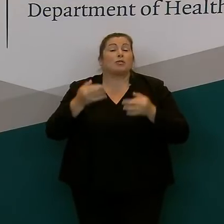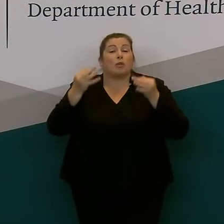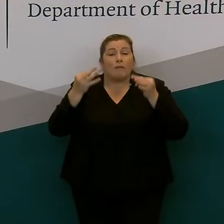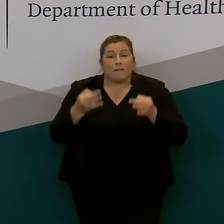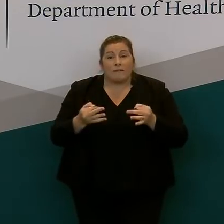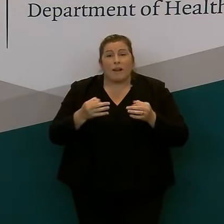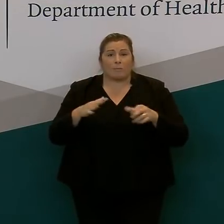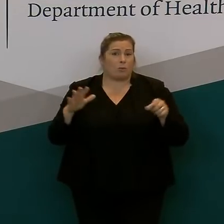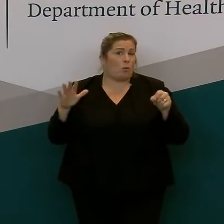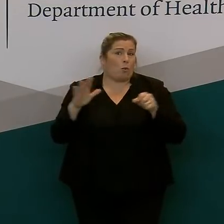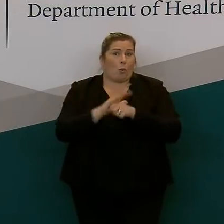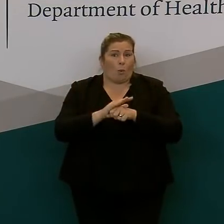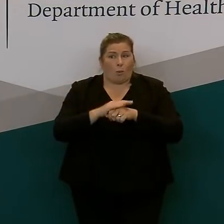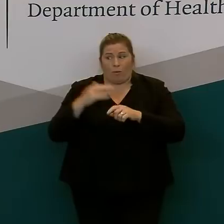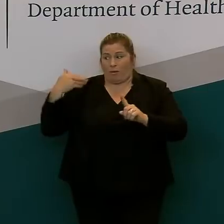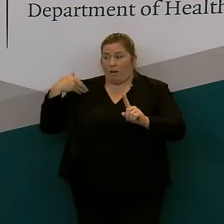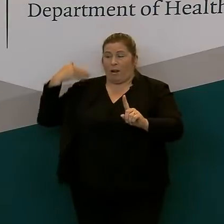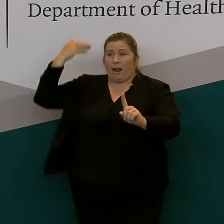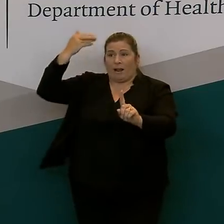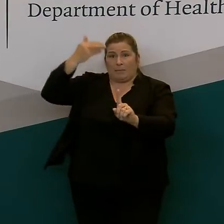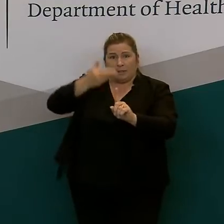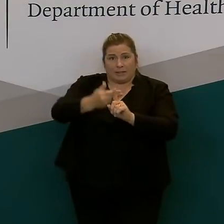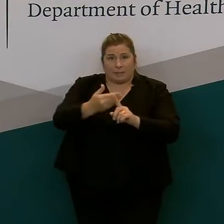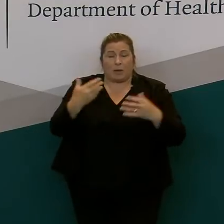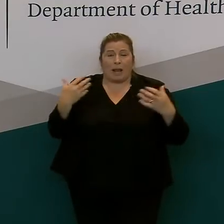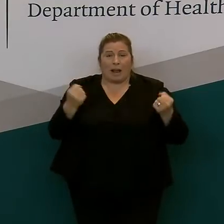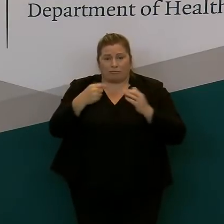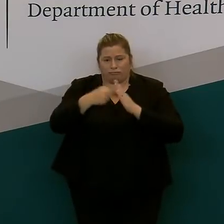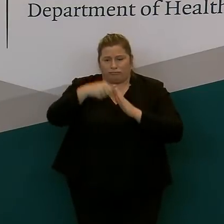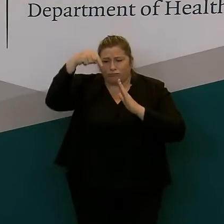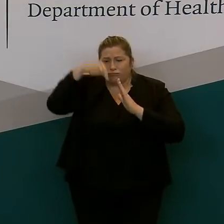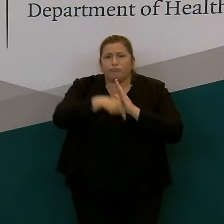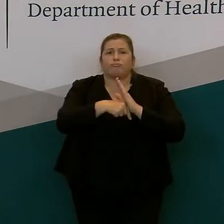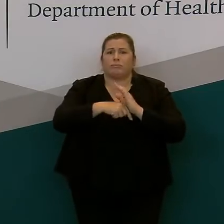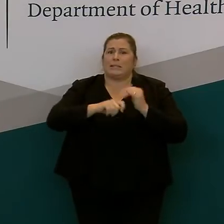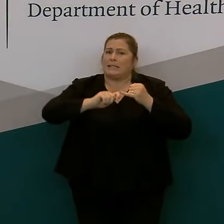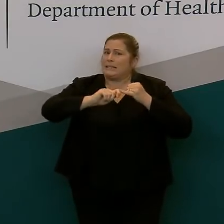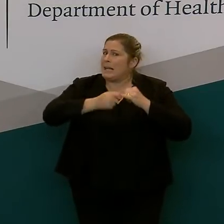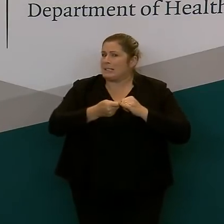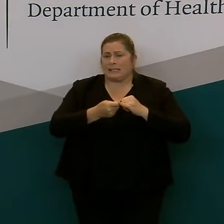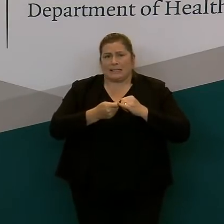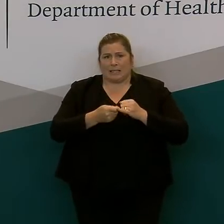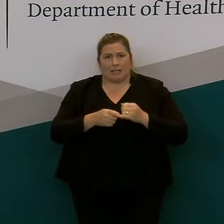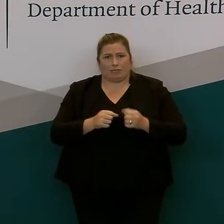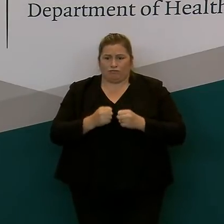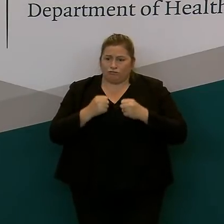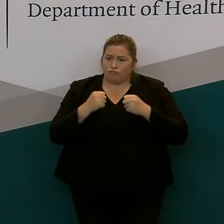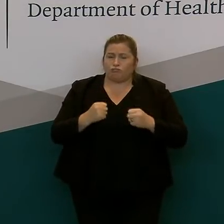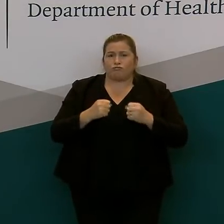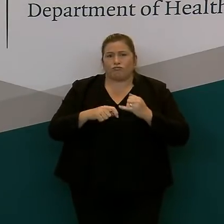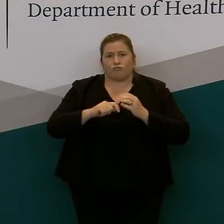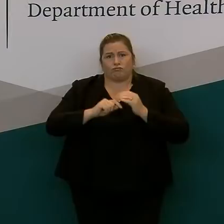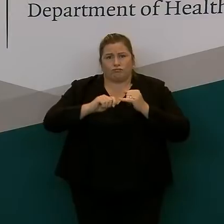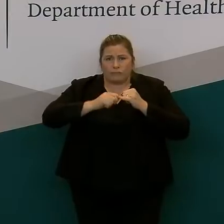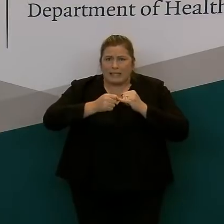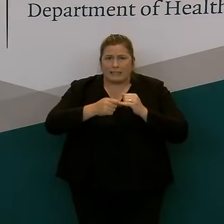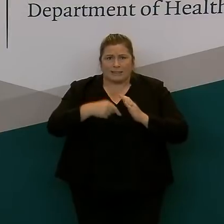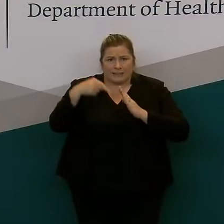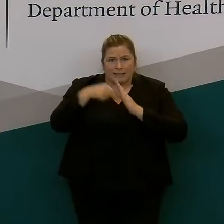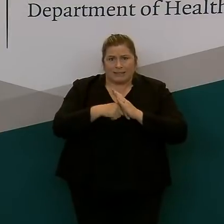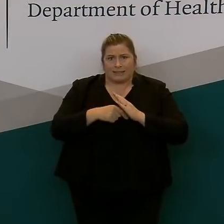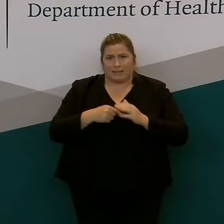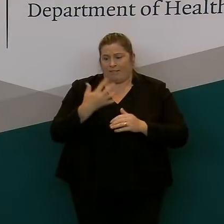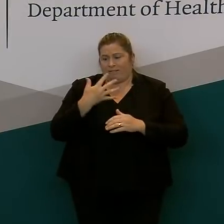entire epidemic, we have a very robust testing regimen. In recent days, as I've said, this is the five-day